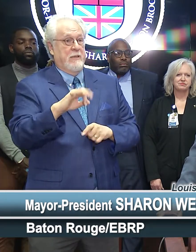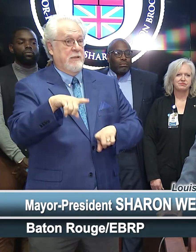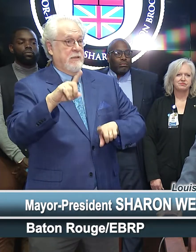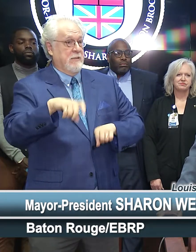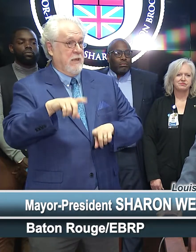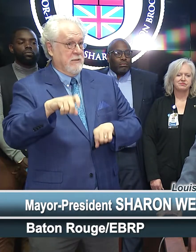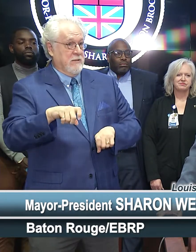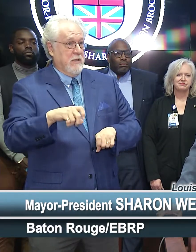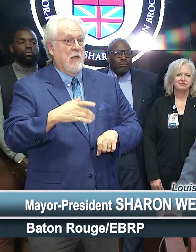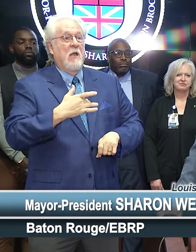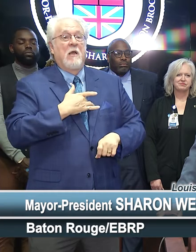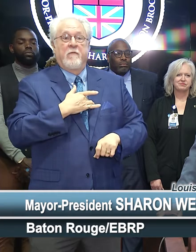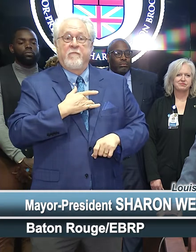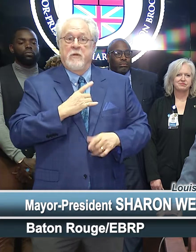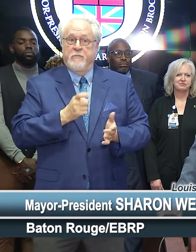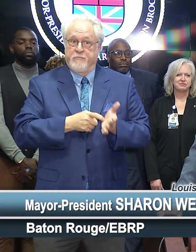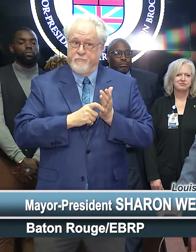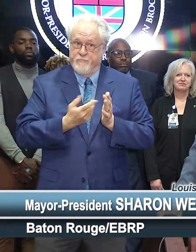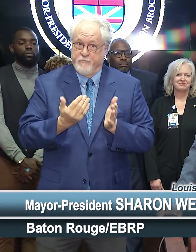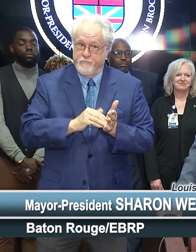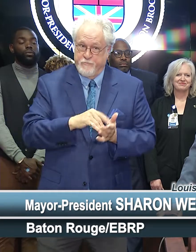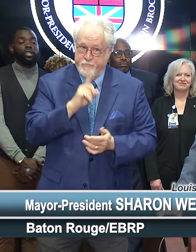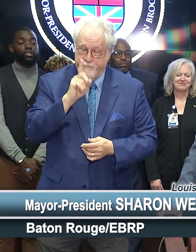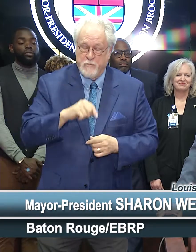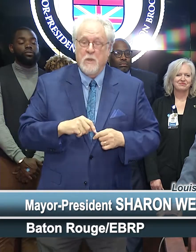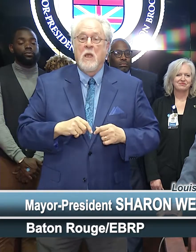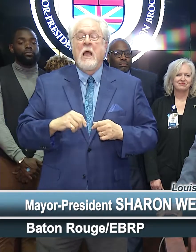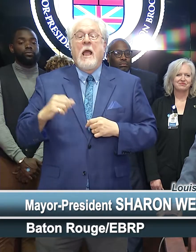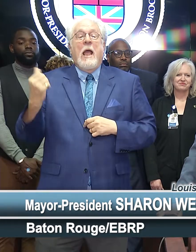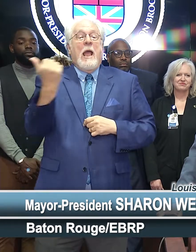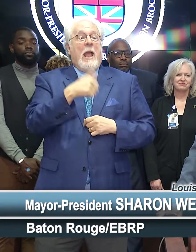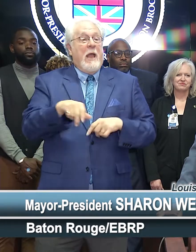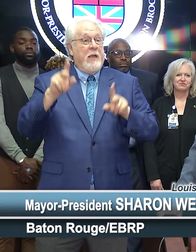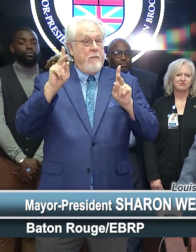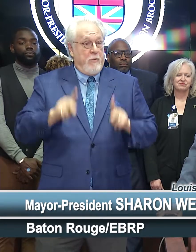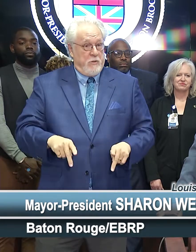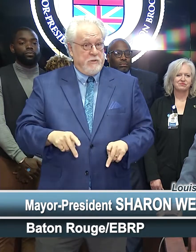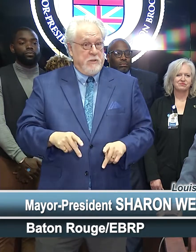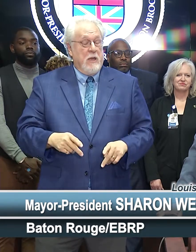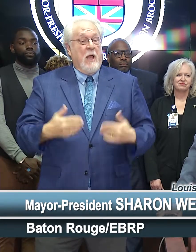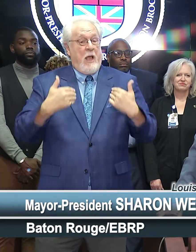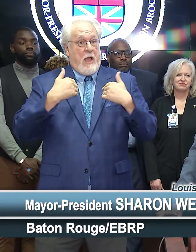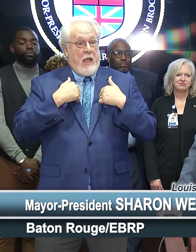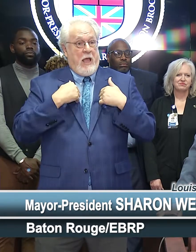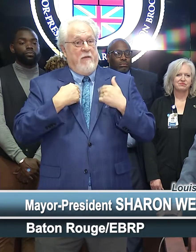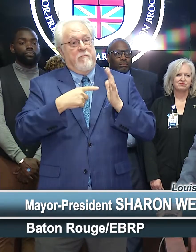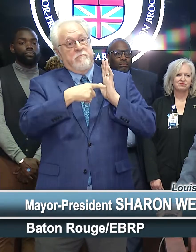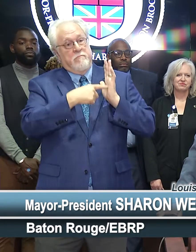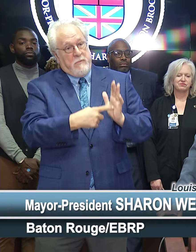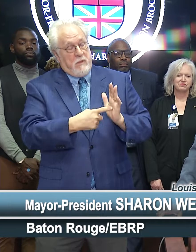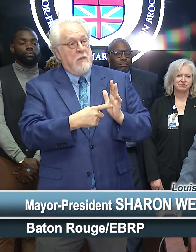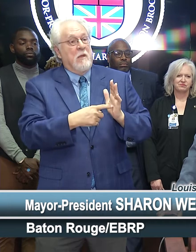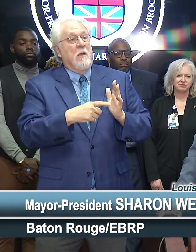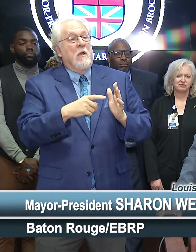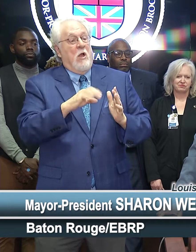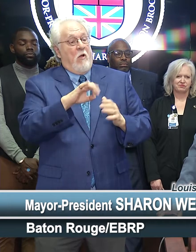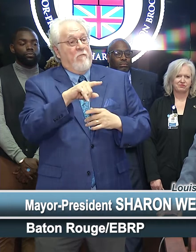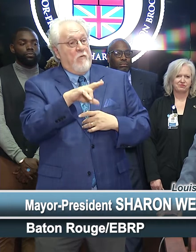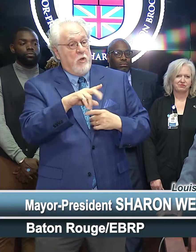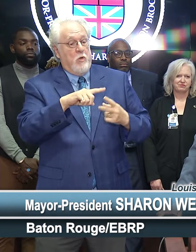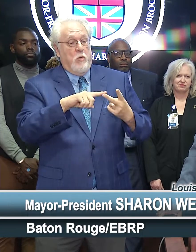I feel that merits repetition. Any individual with signs or symptoms of the flu